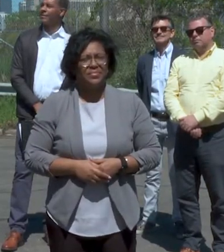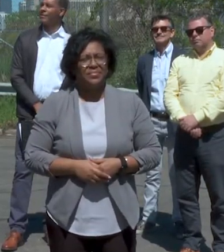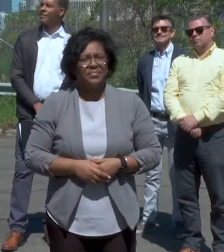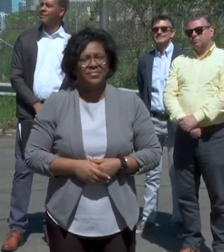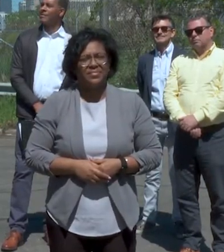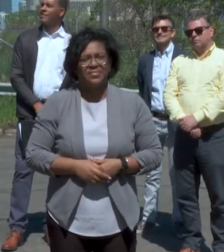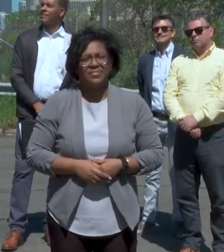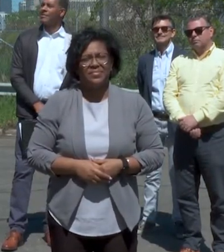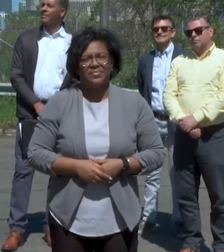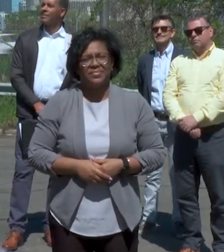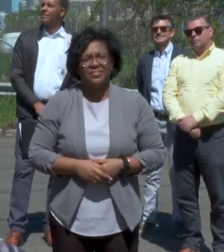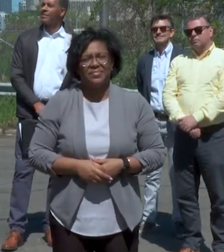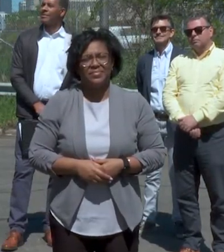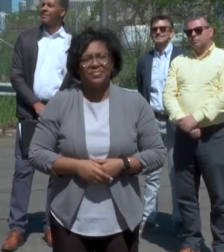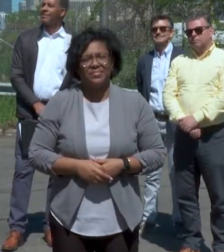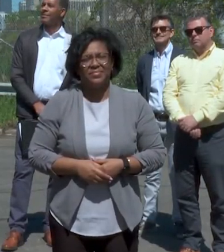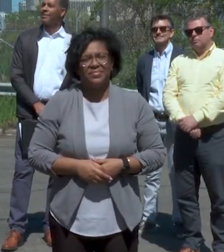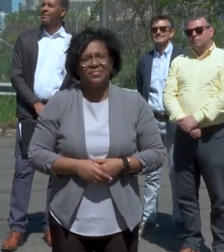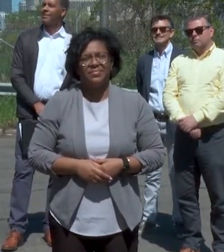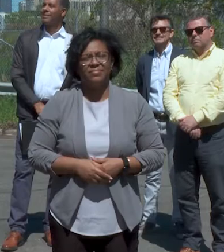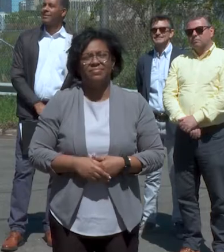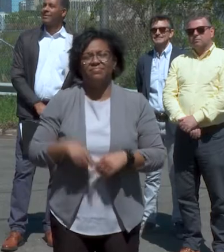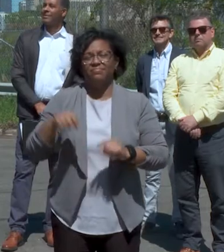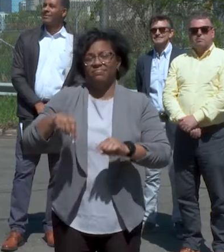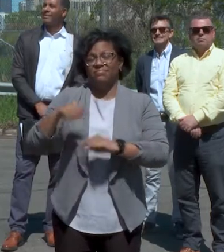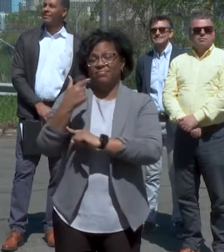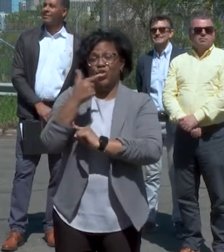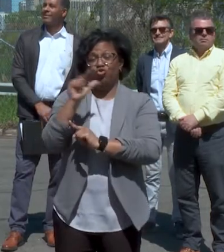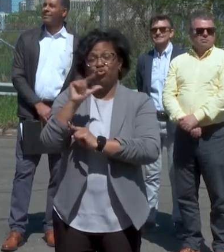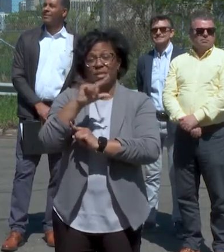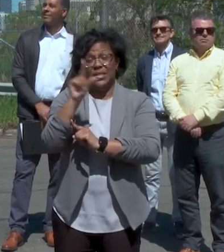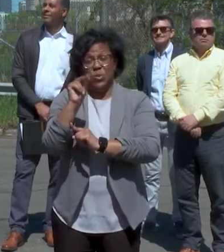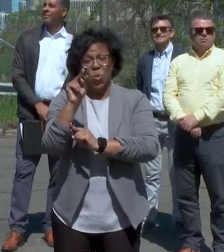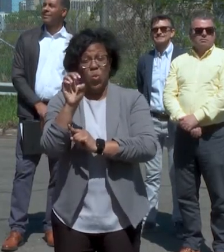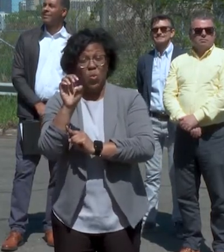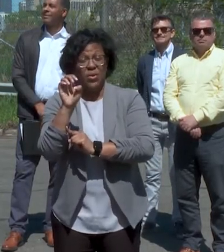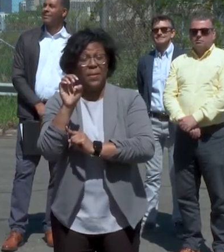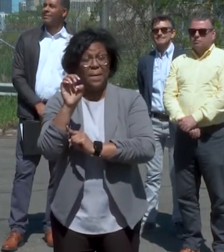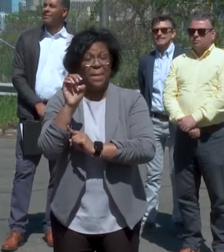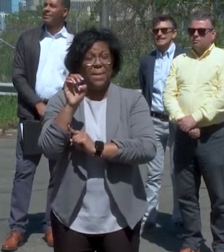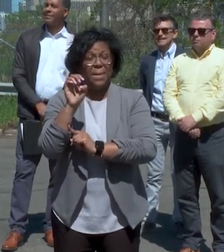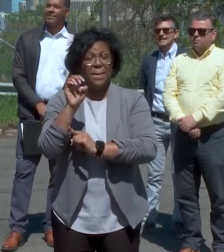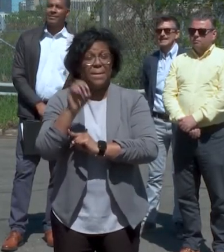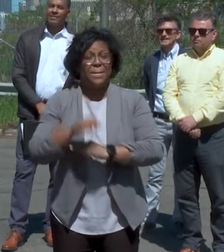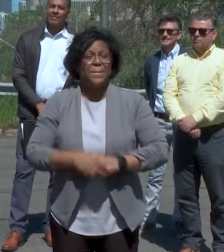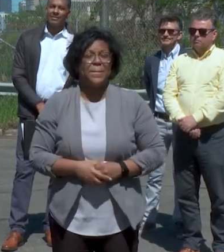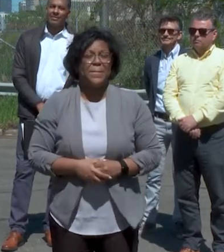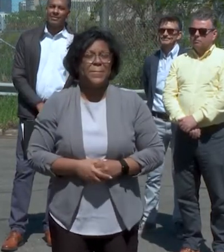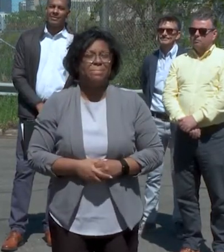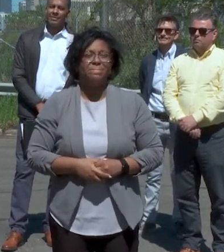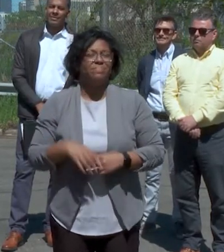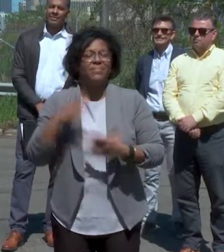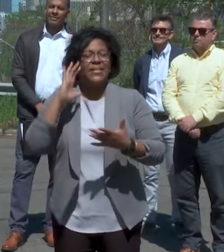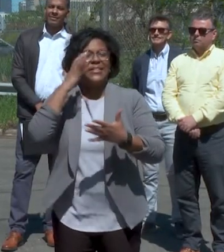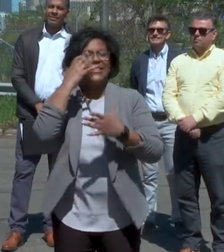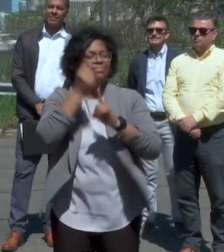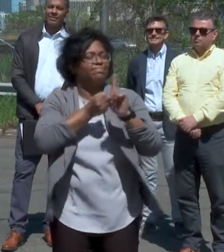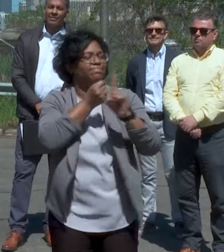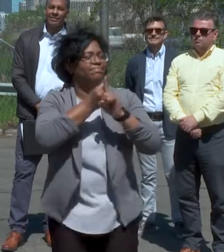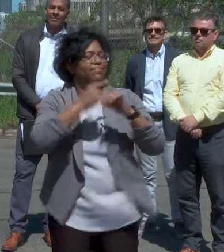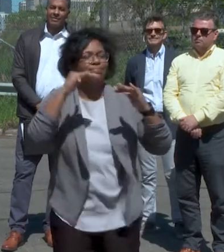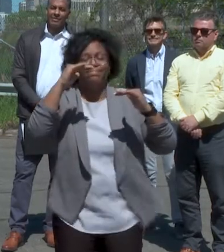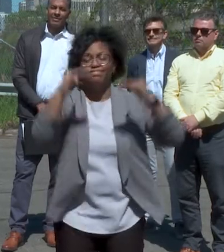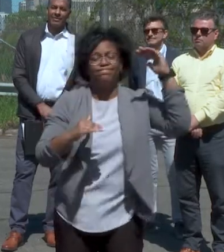that face the combined impacts of environmental pollution and racial and economic